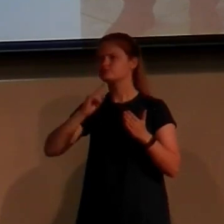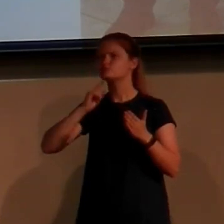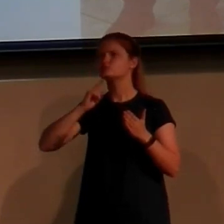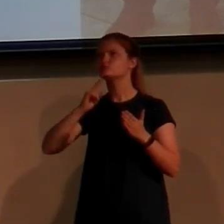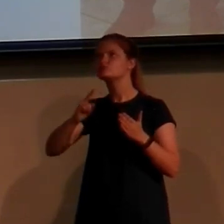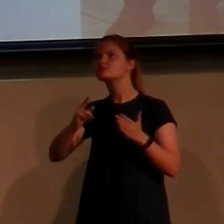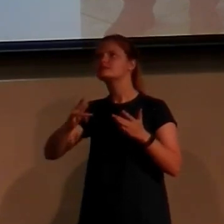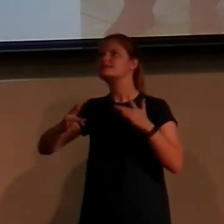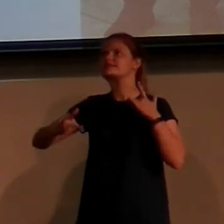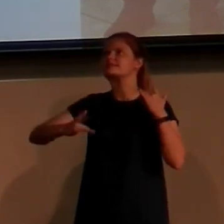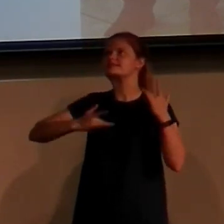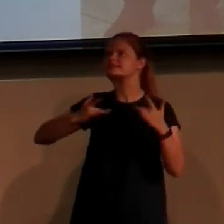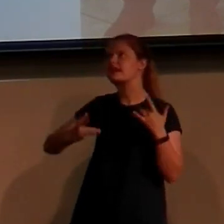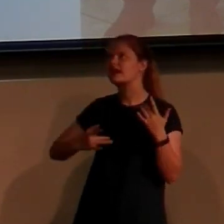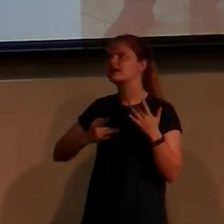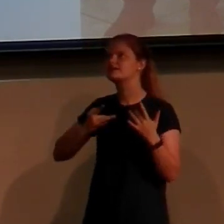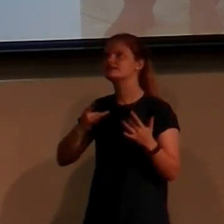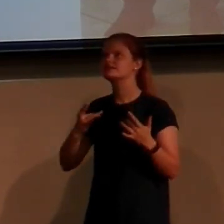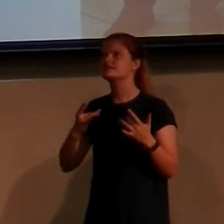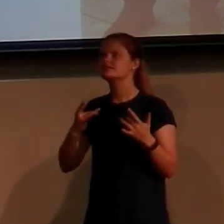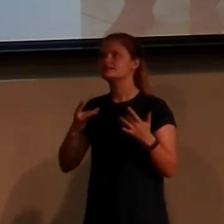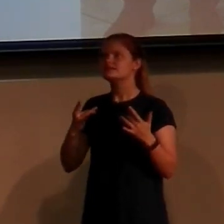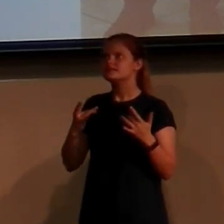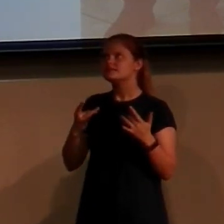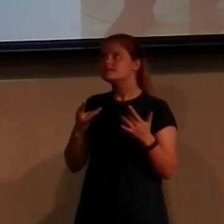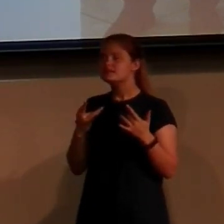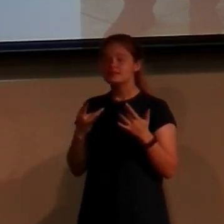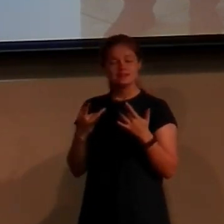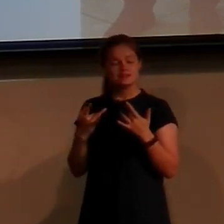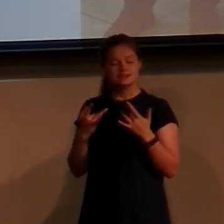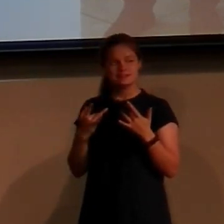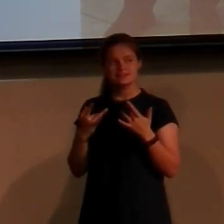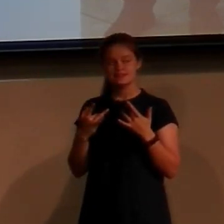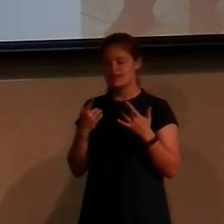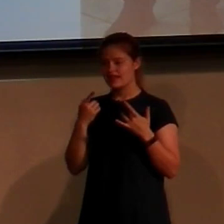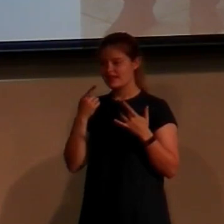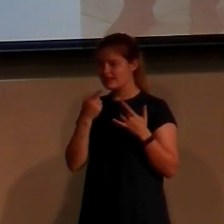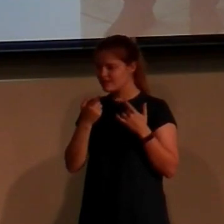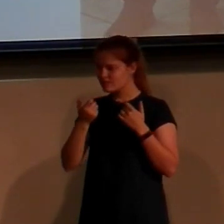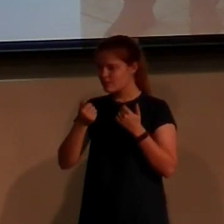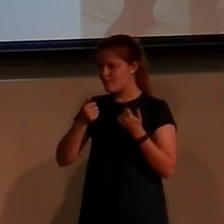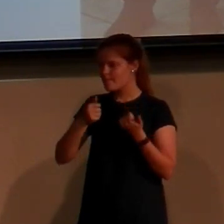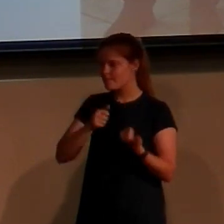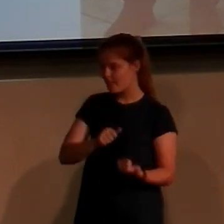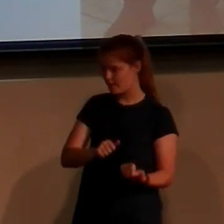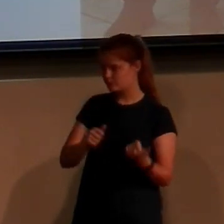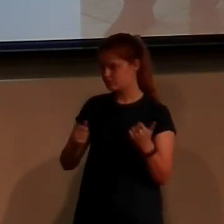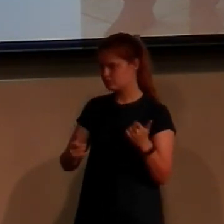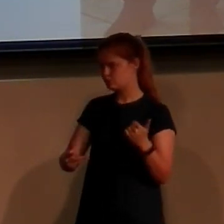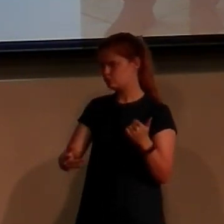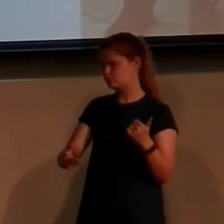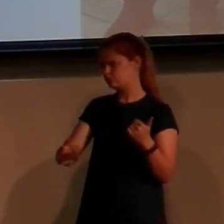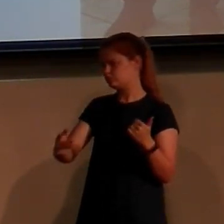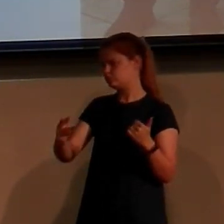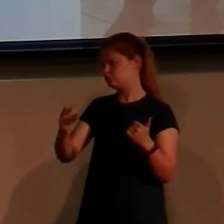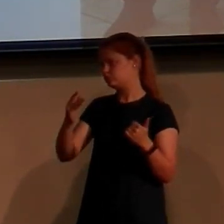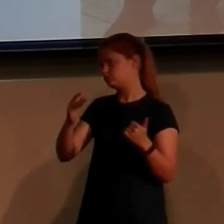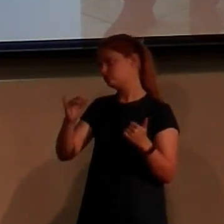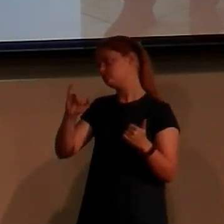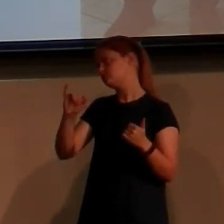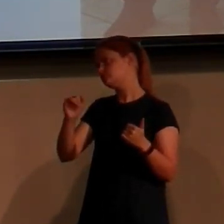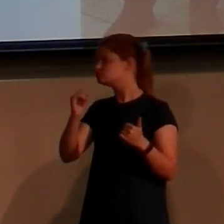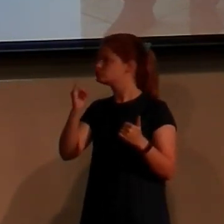I'm excited about him is that he was baptized back in